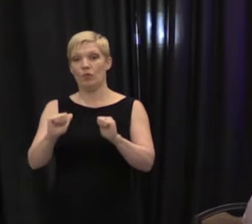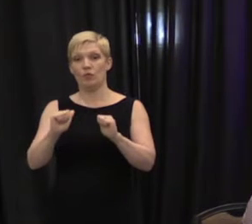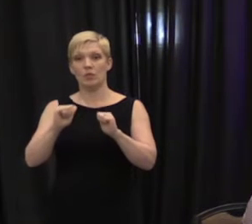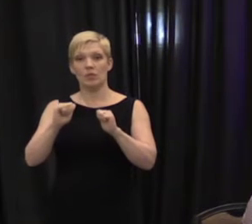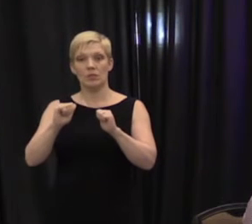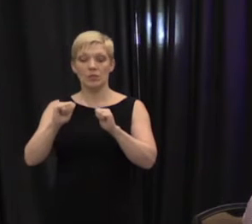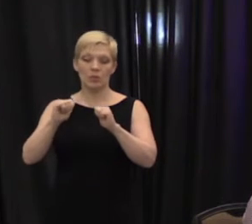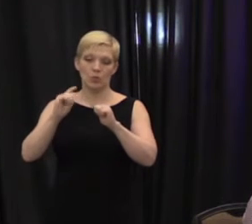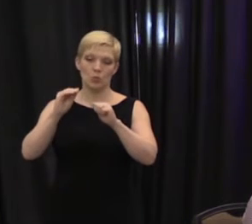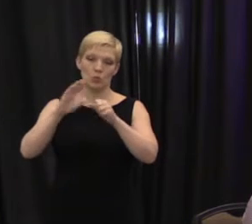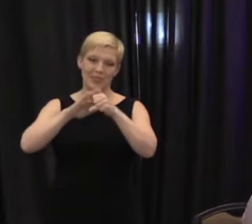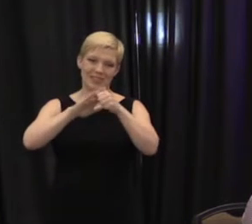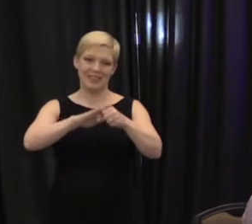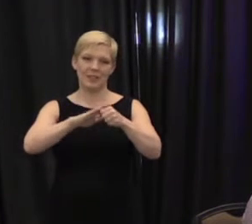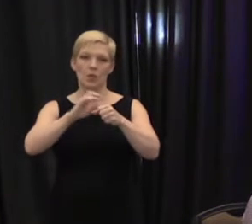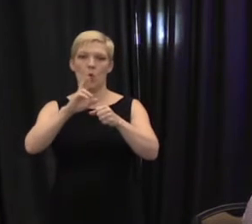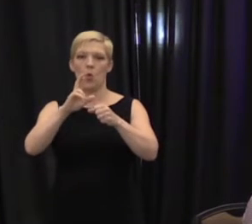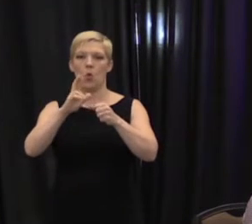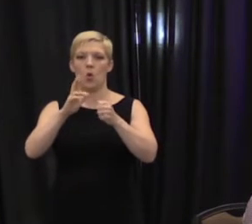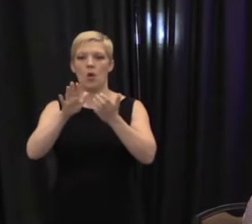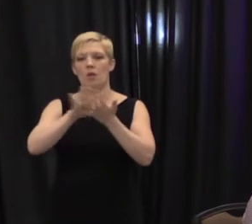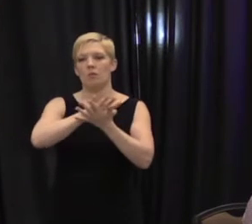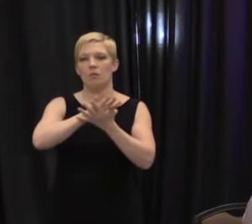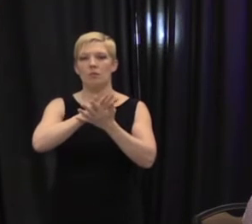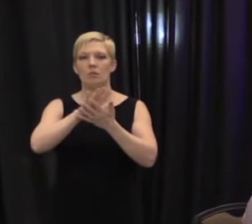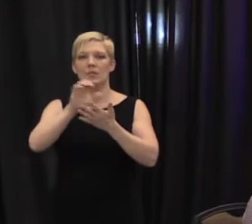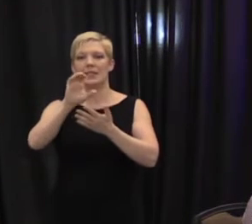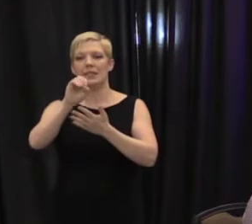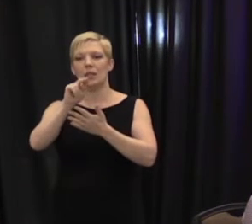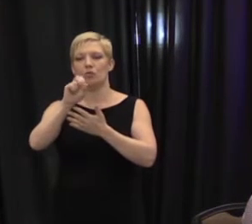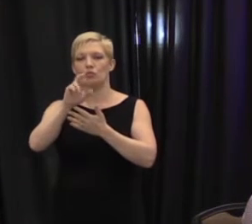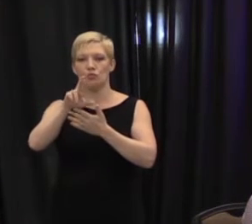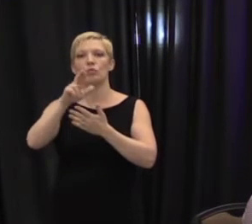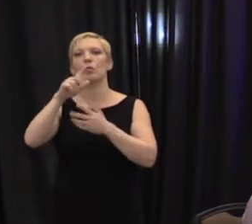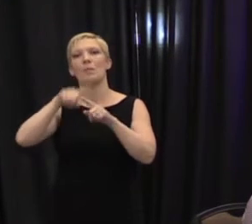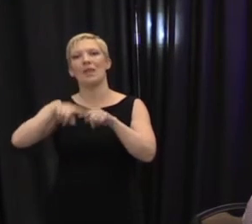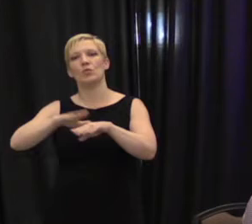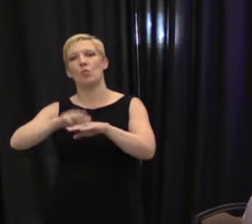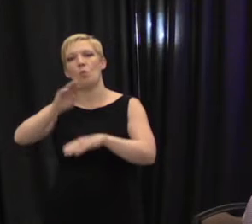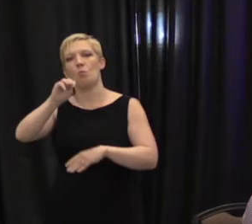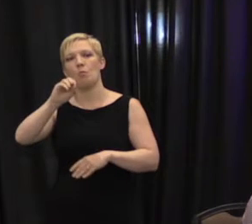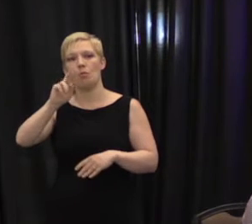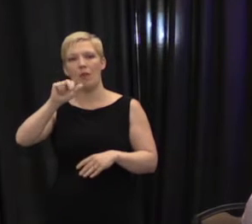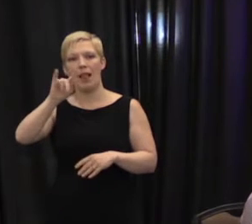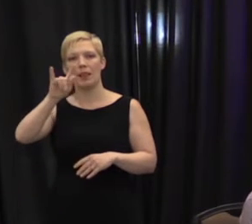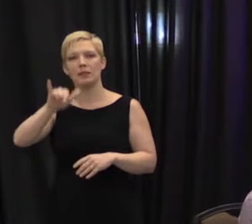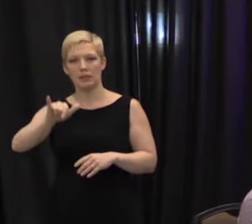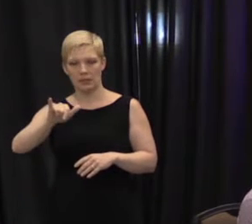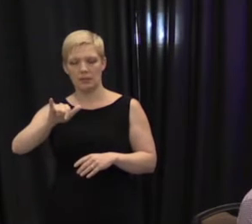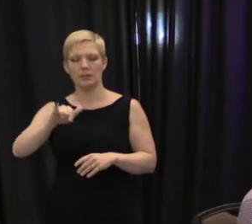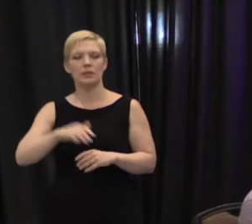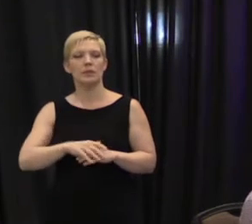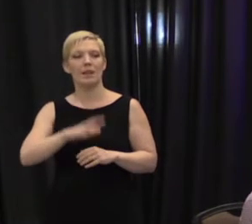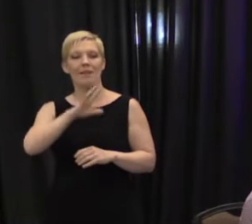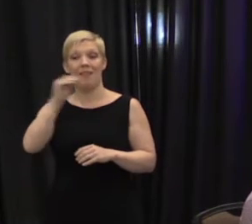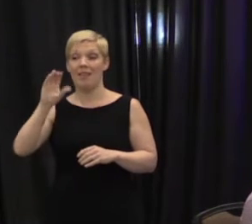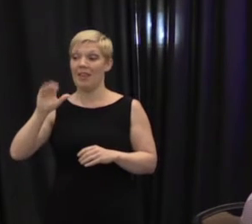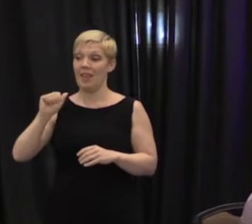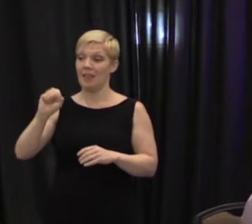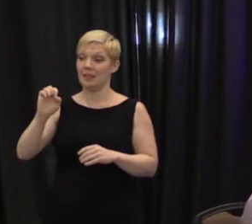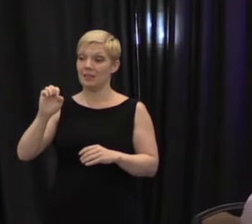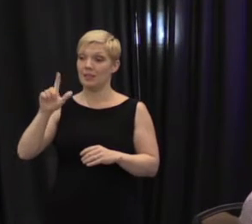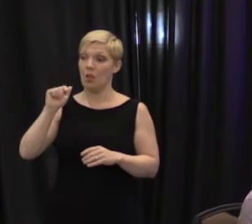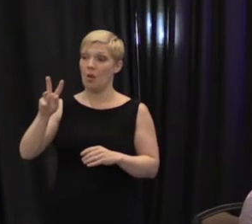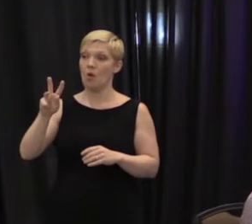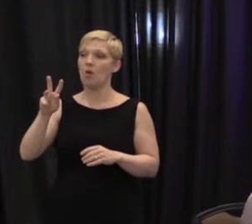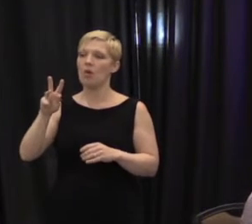and particularly morality around sexual speech, is a victory that, you know, the case law is that there's now much